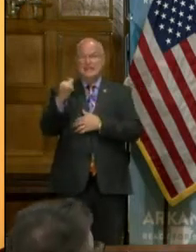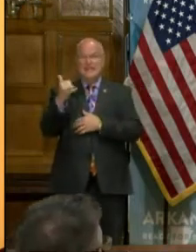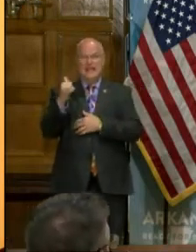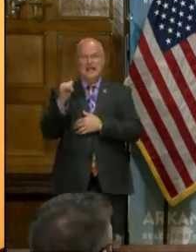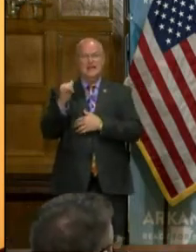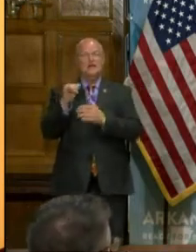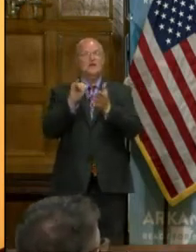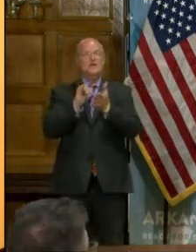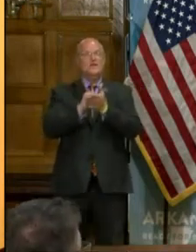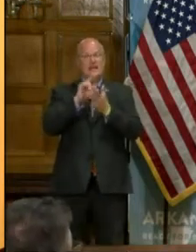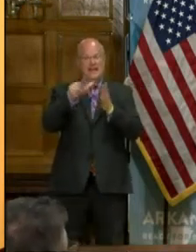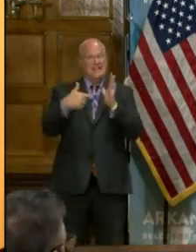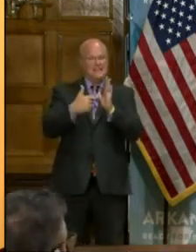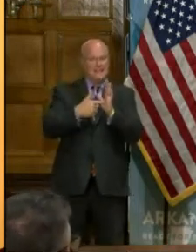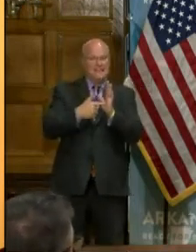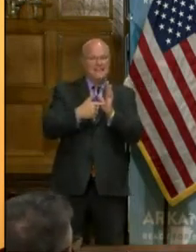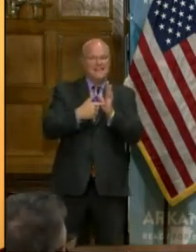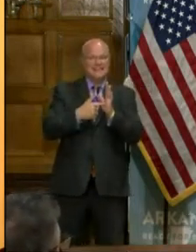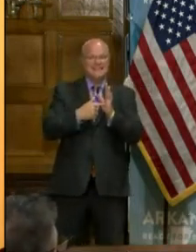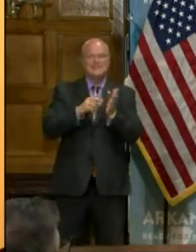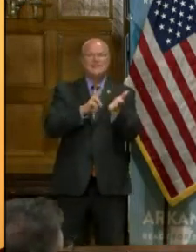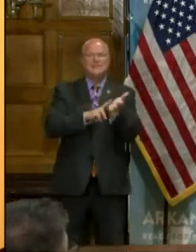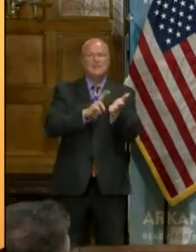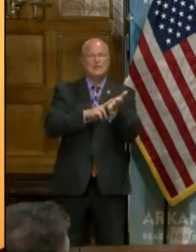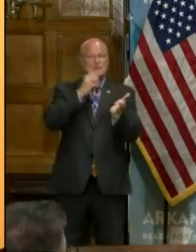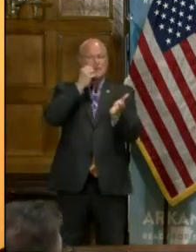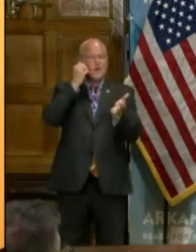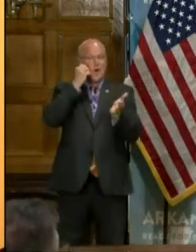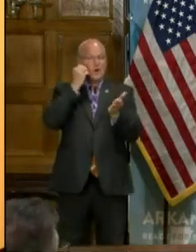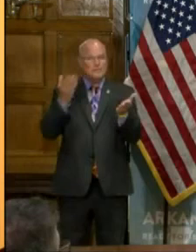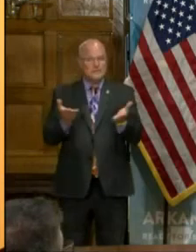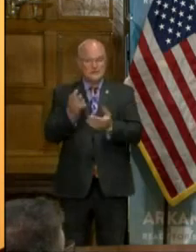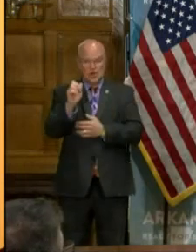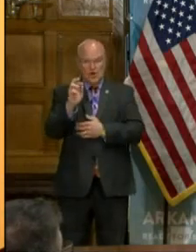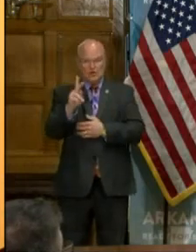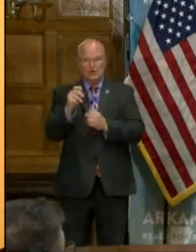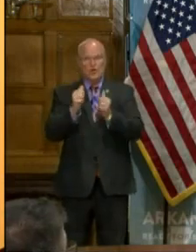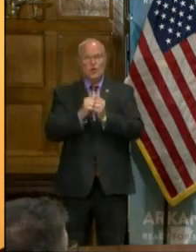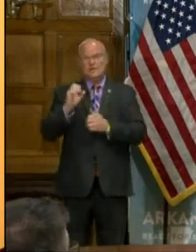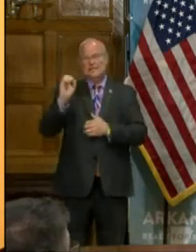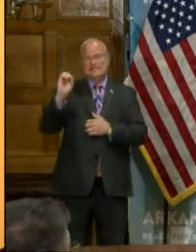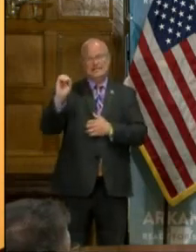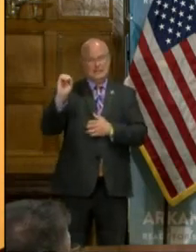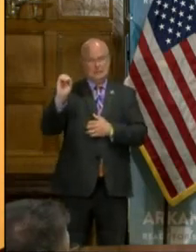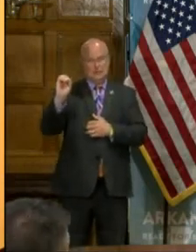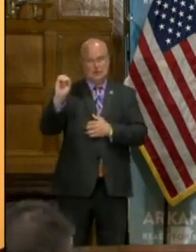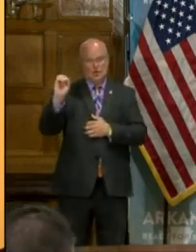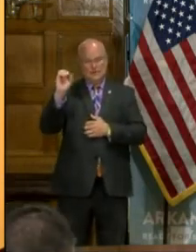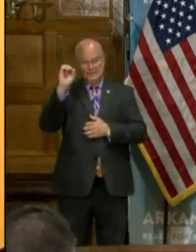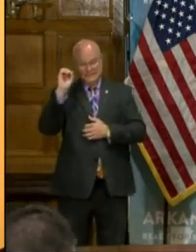yellow that these are nursing homes in Arkansas with zero